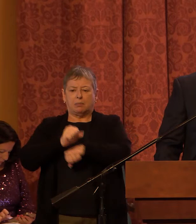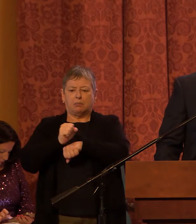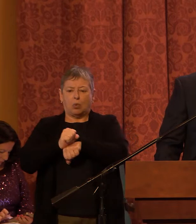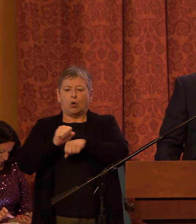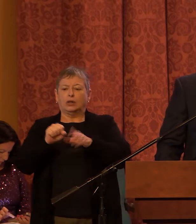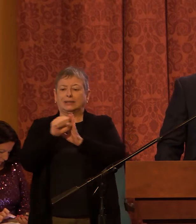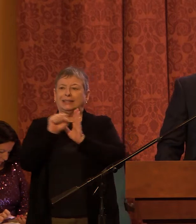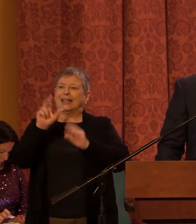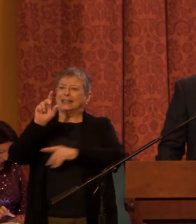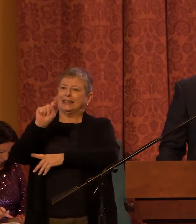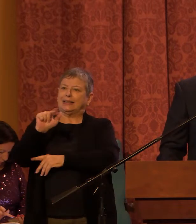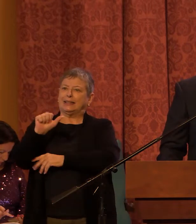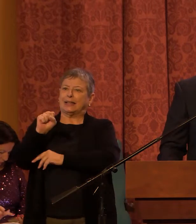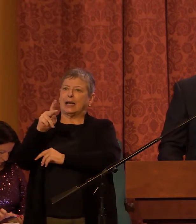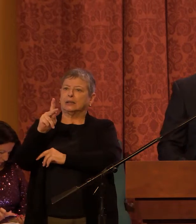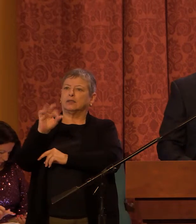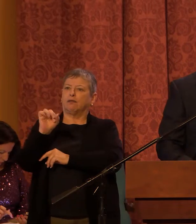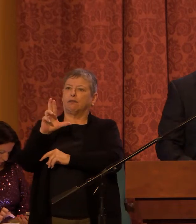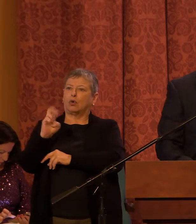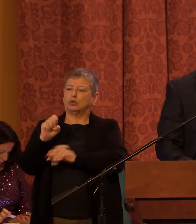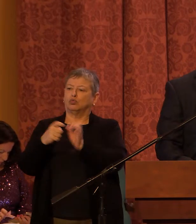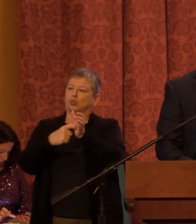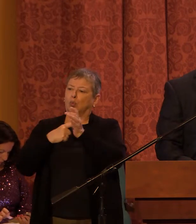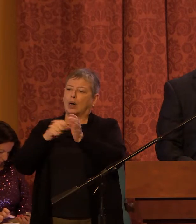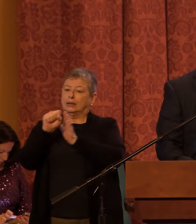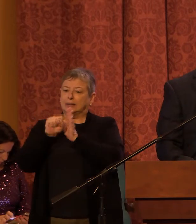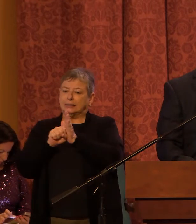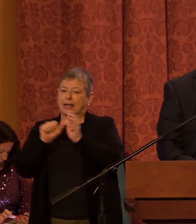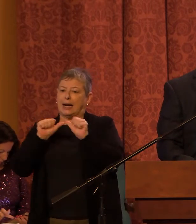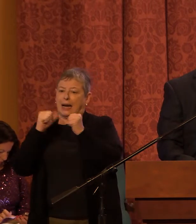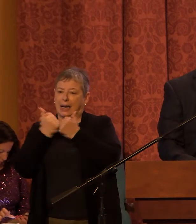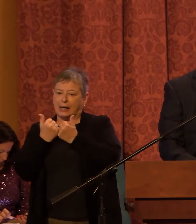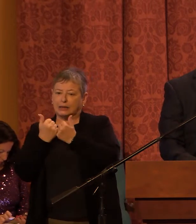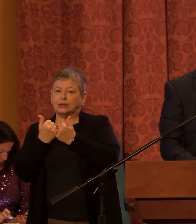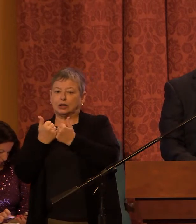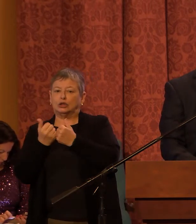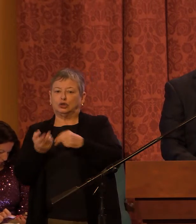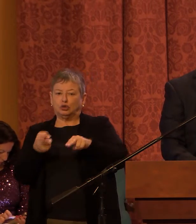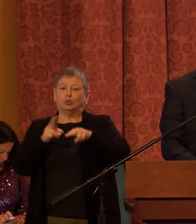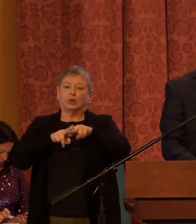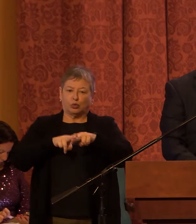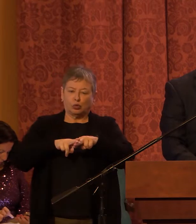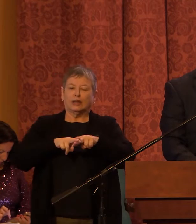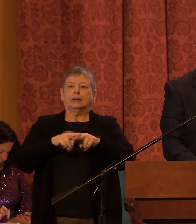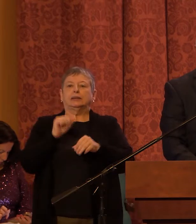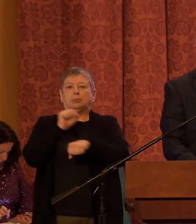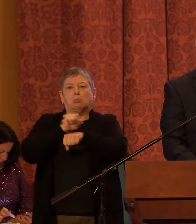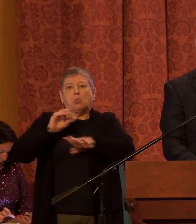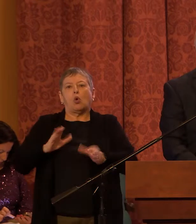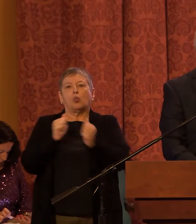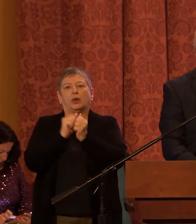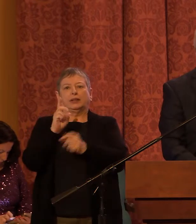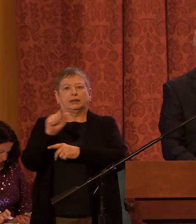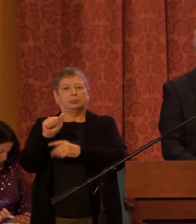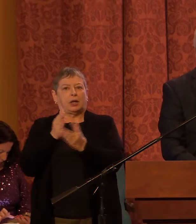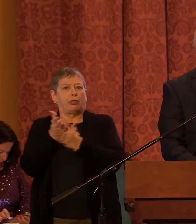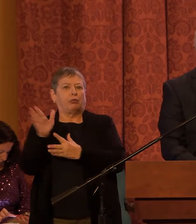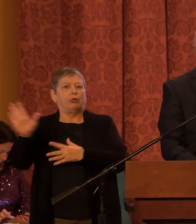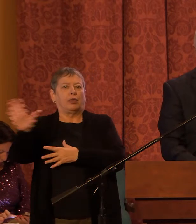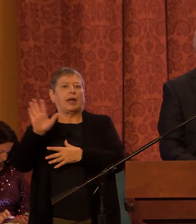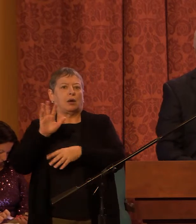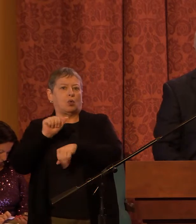state agencies to develop a plan to increase employment of people with disabilities within their agencies. Through this